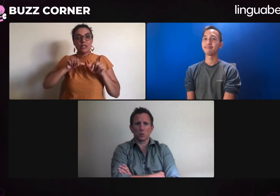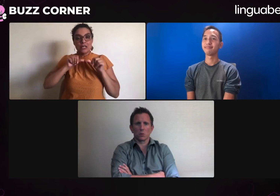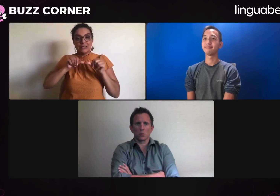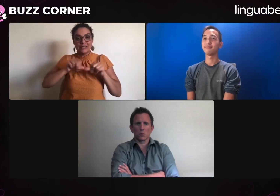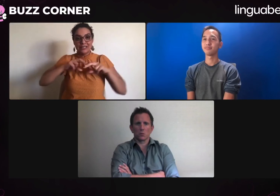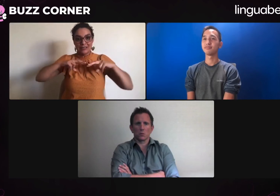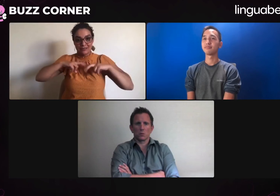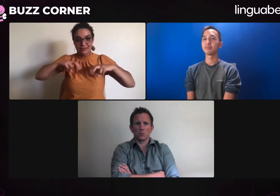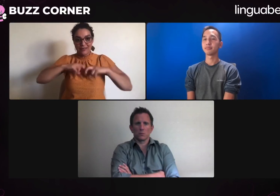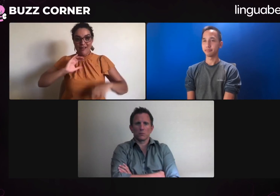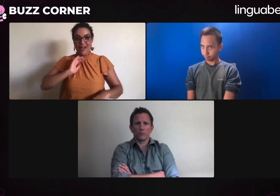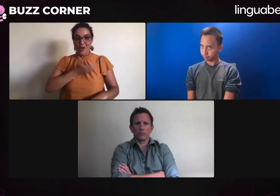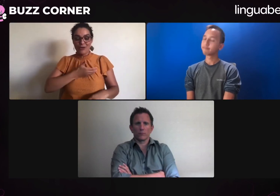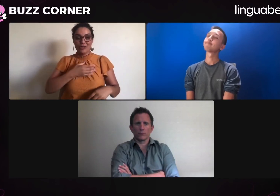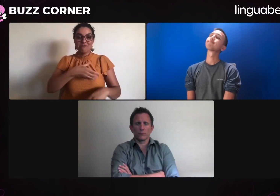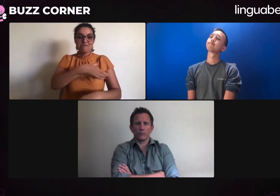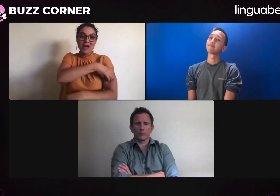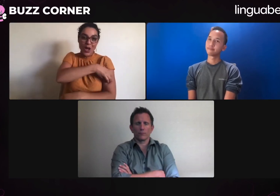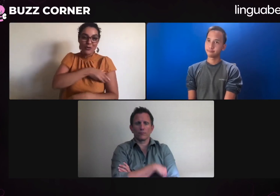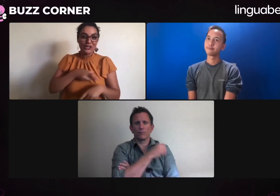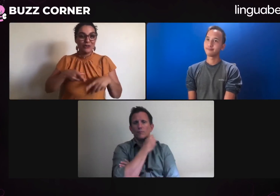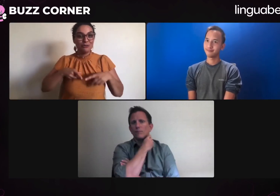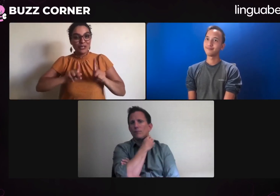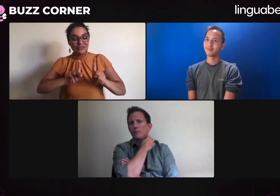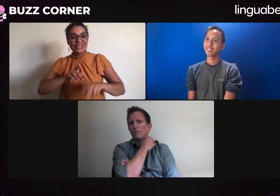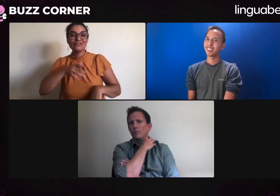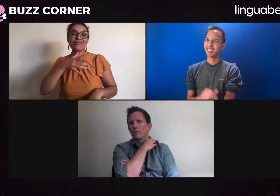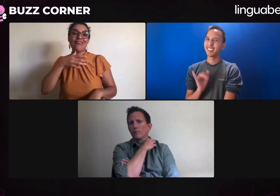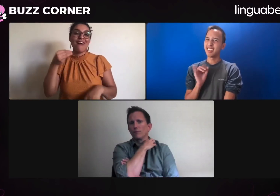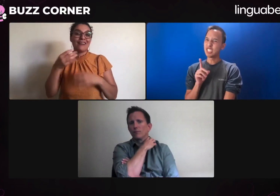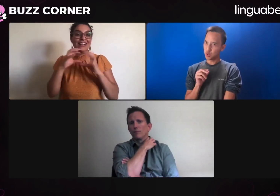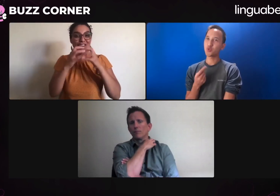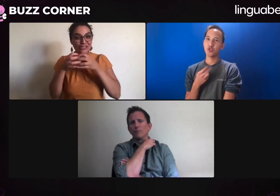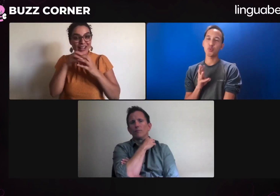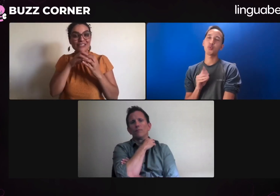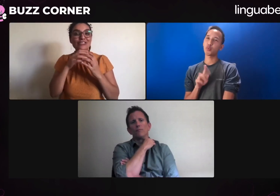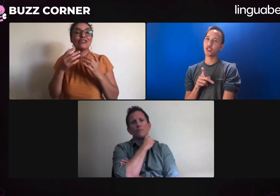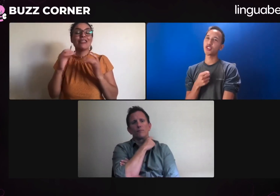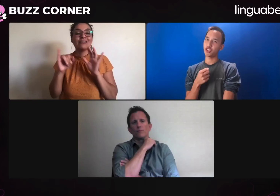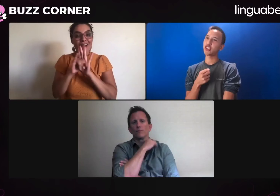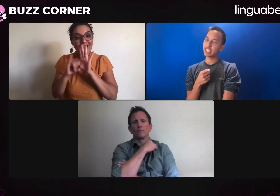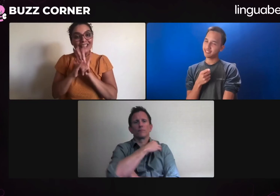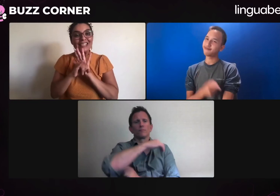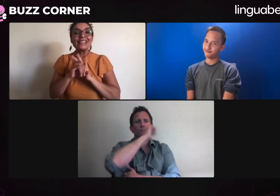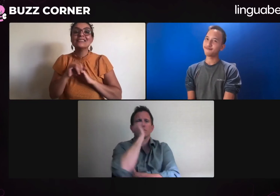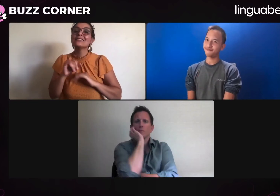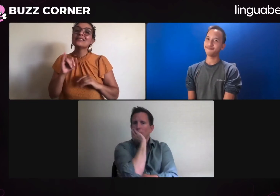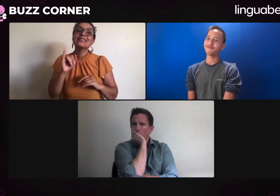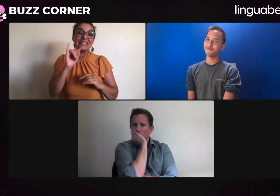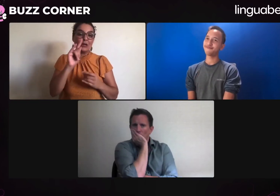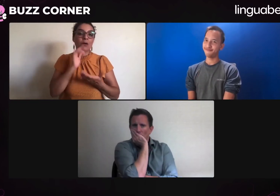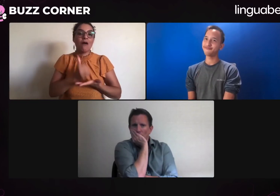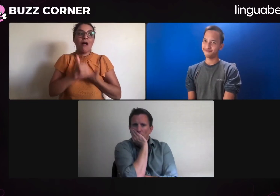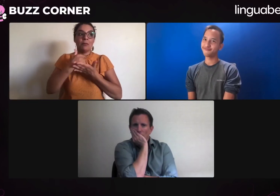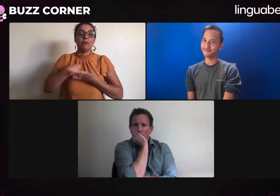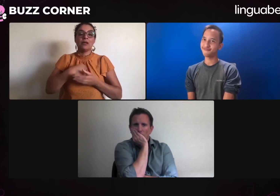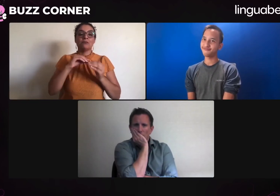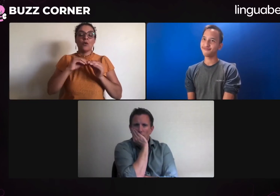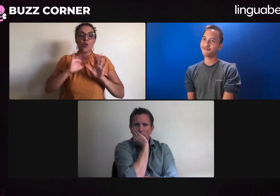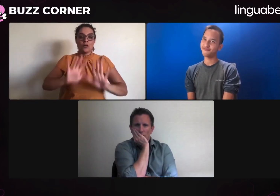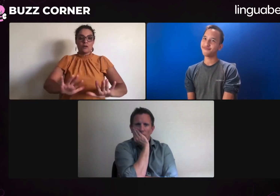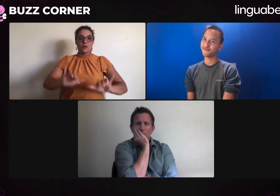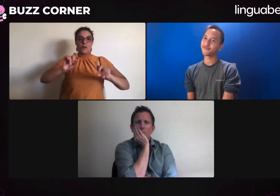again, it comes down to us. We need to analyze ourselves, think of our power, our privilege, our intersectionality,